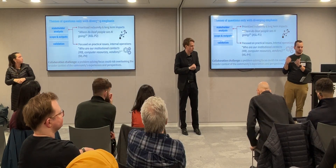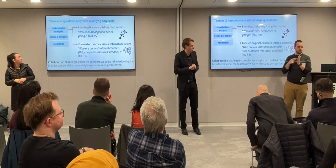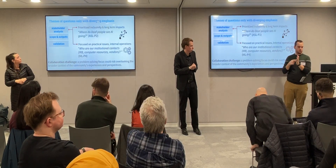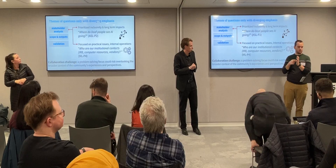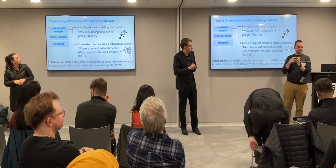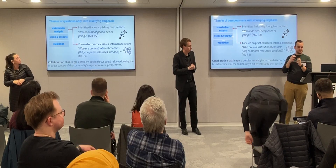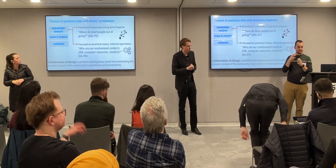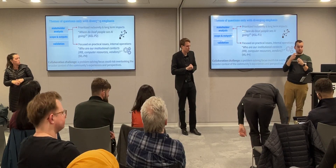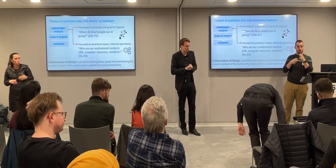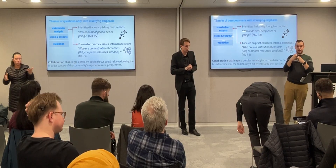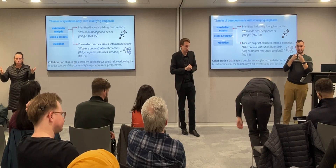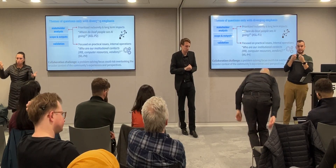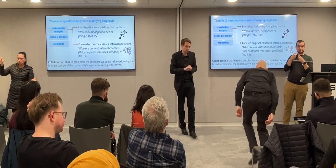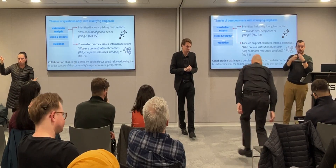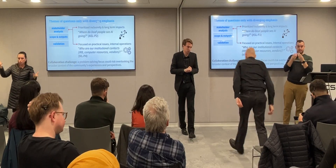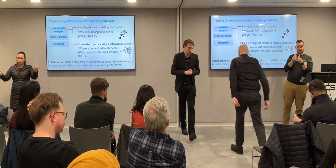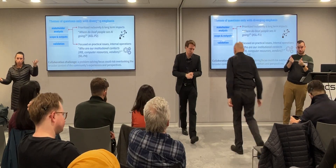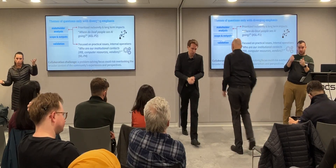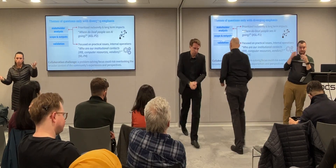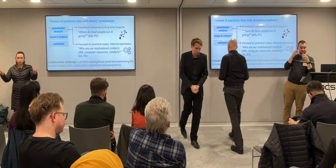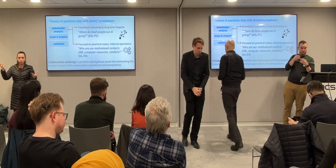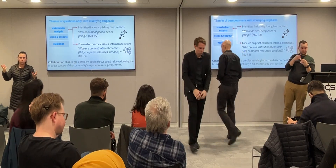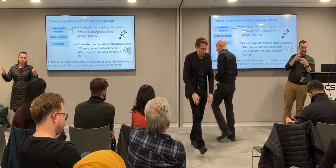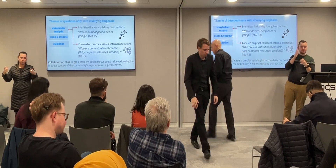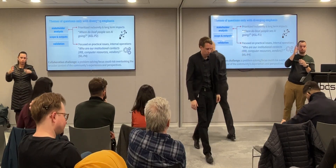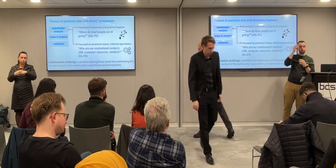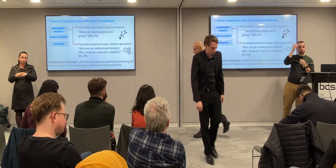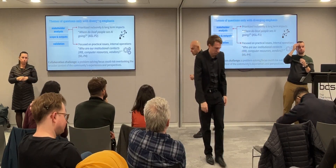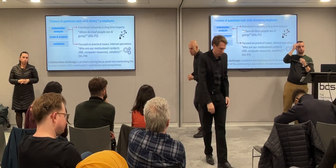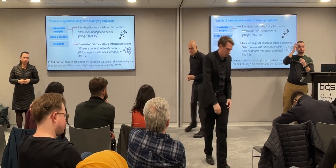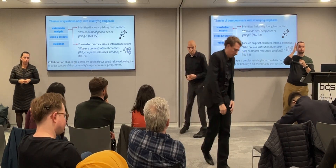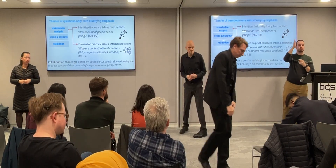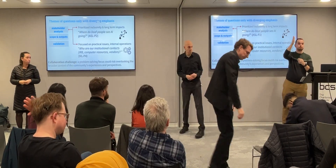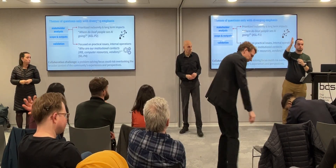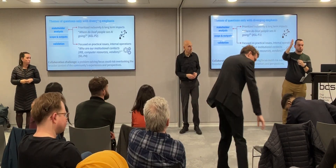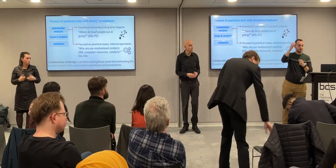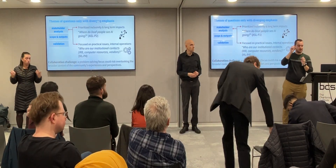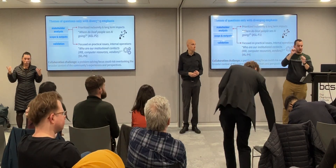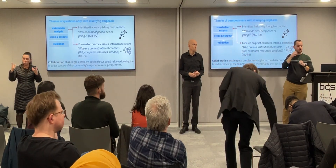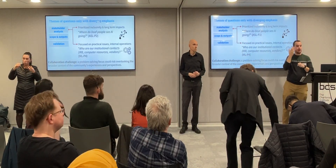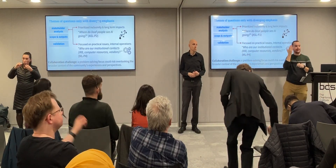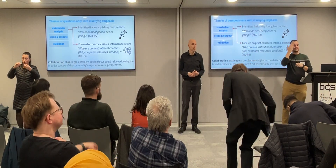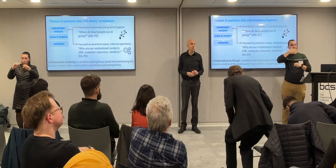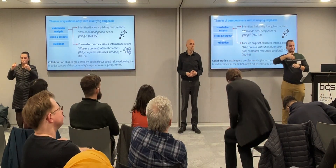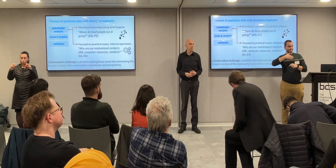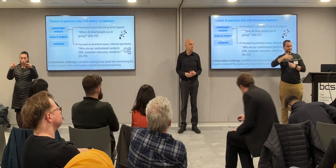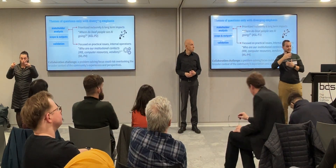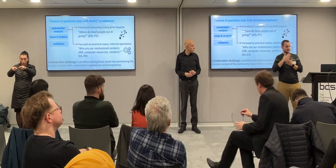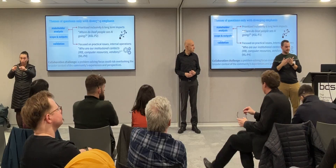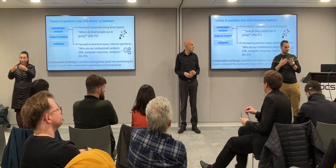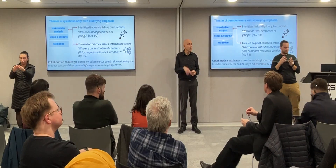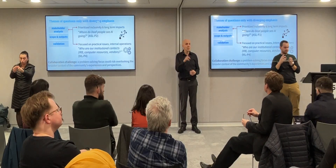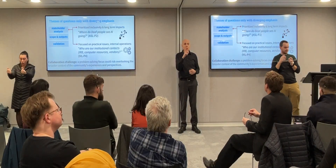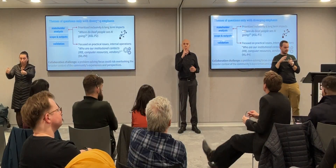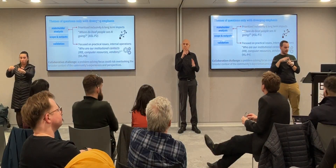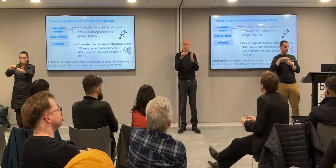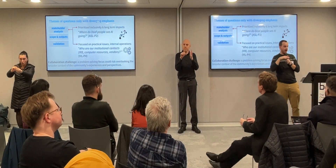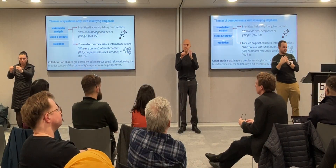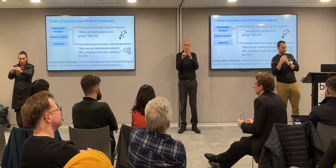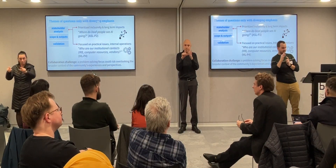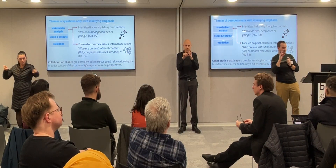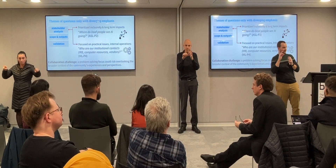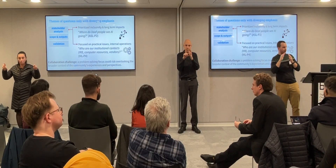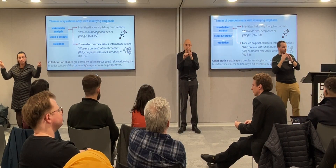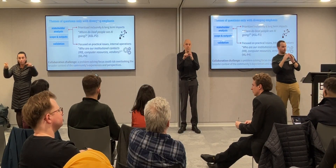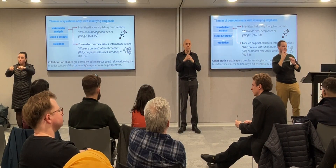So again, the challenge that we identified here was looking at the fact that a problem-solving focus really could